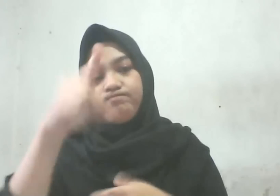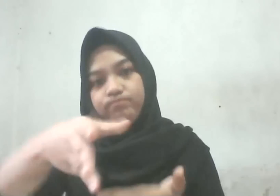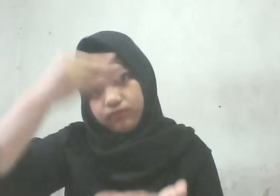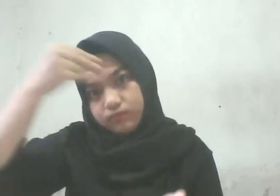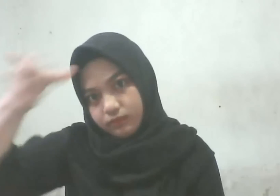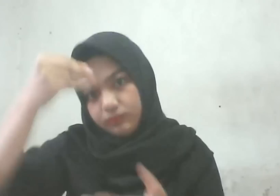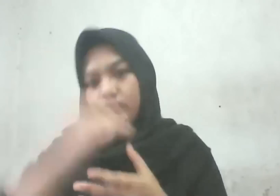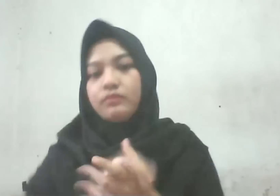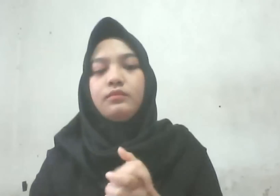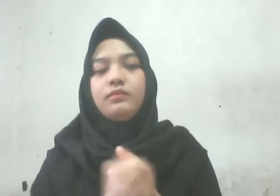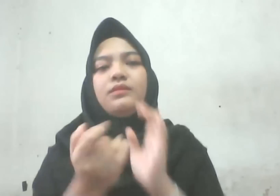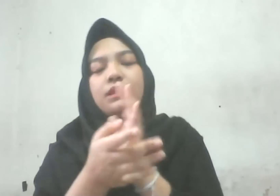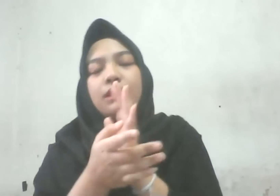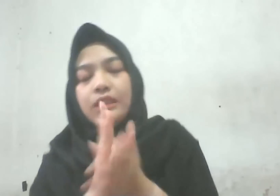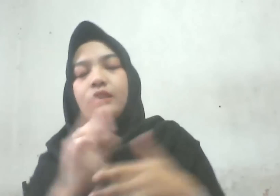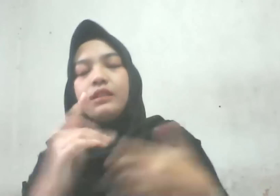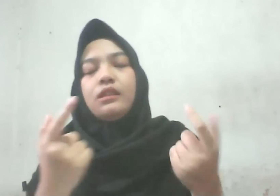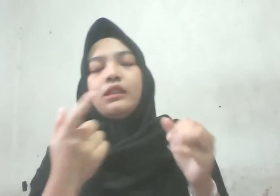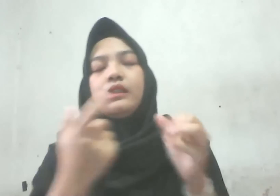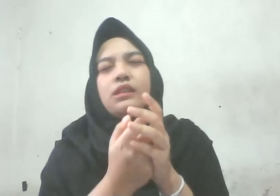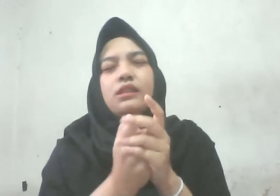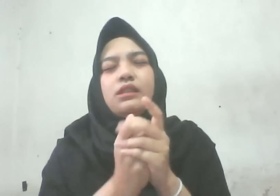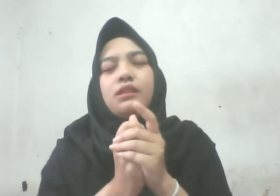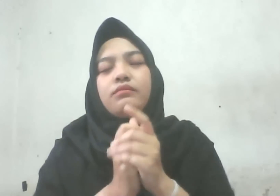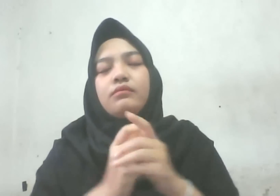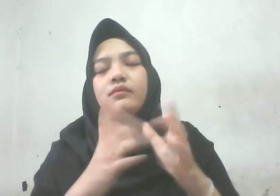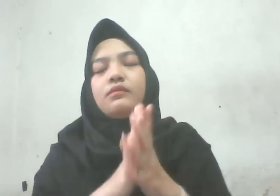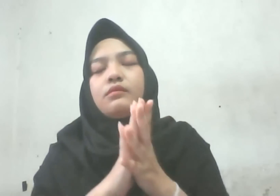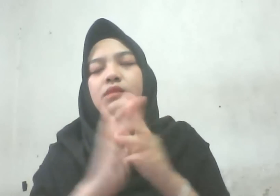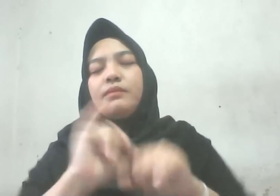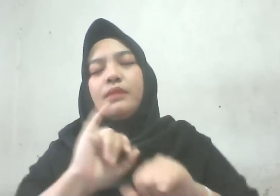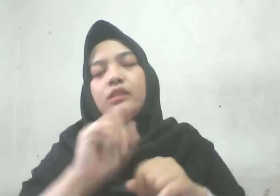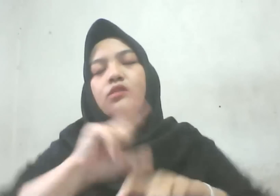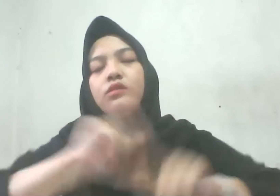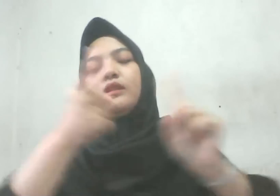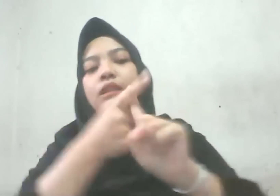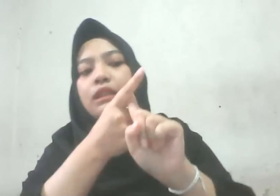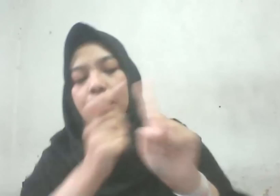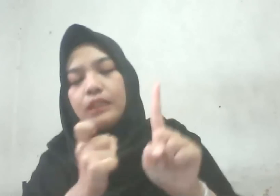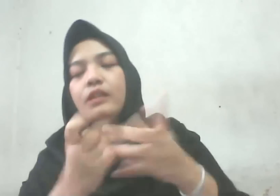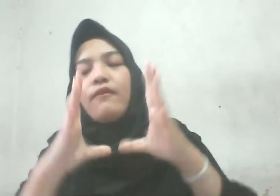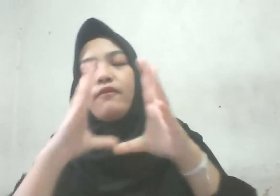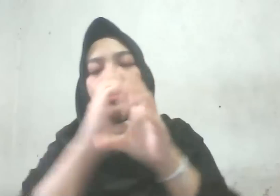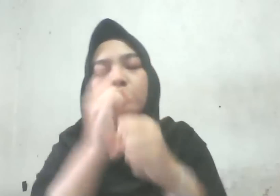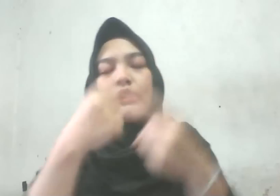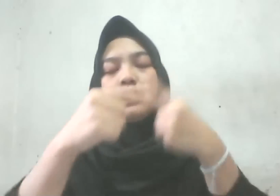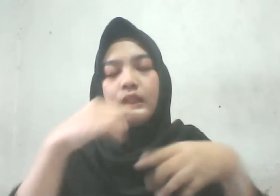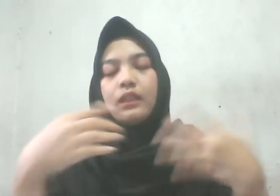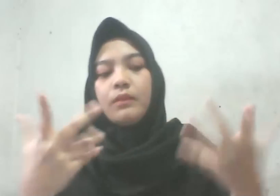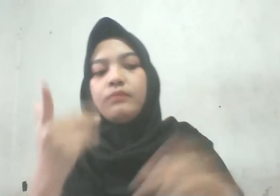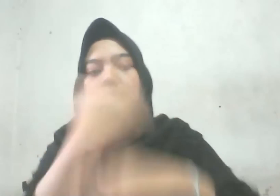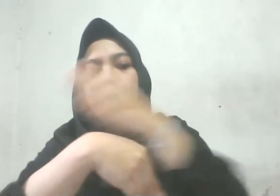a prominent scholar in disability studies and critical disability studies from University of